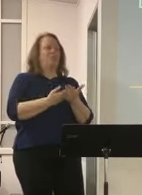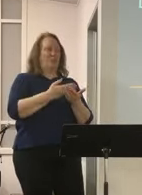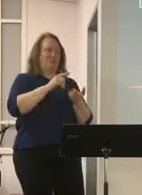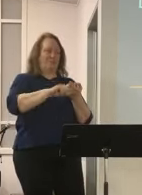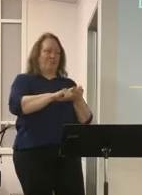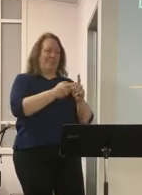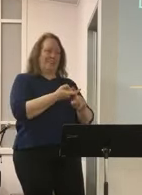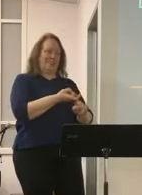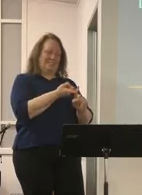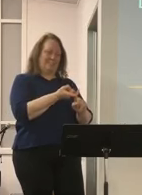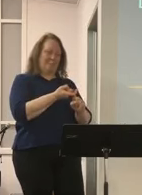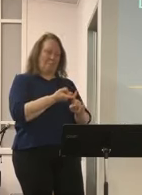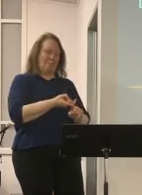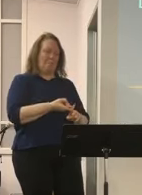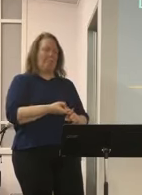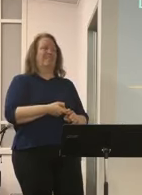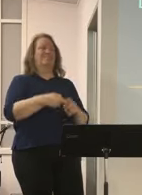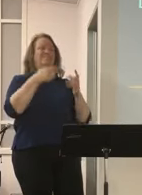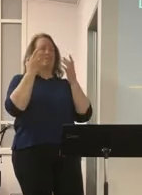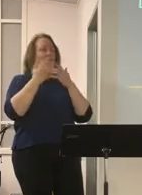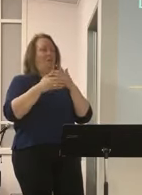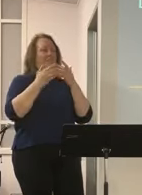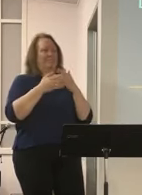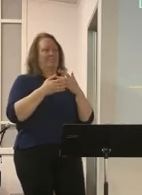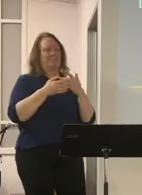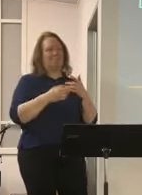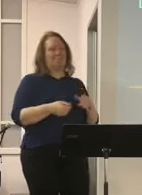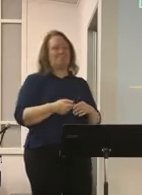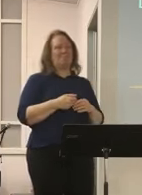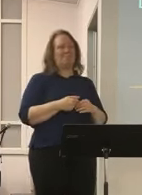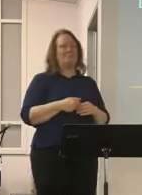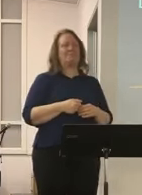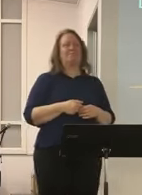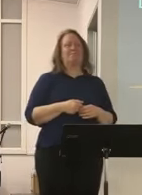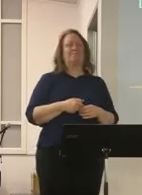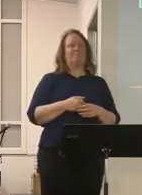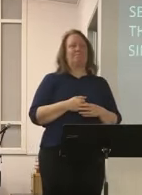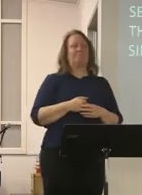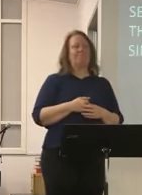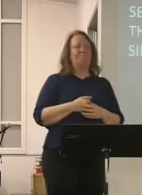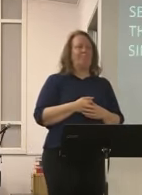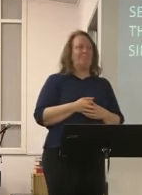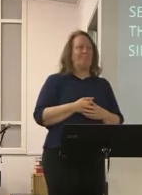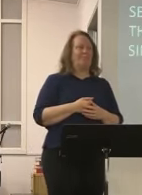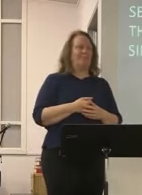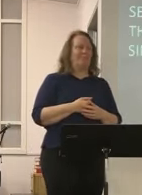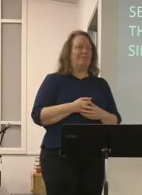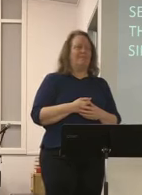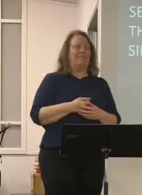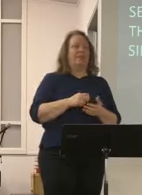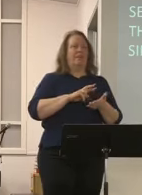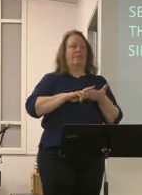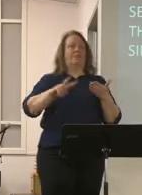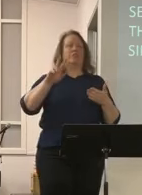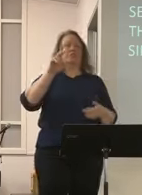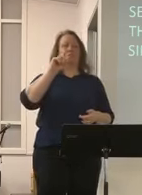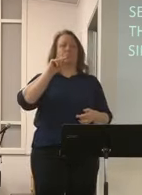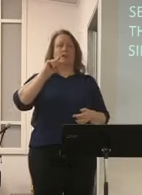is impressive what these guys are doing. So, here's the thing. In verse